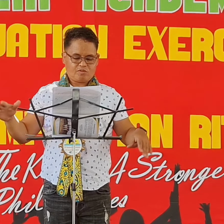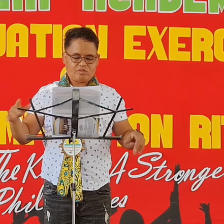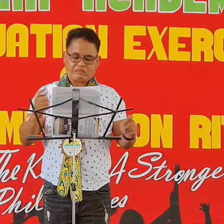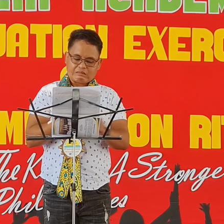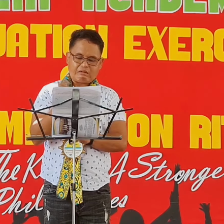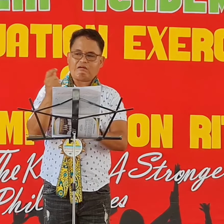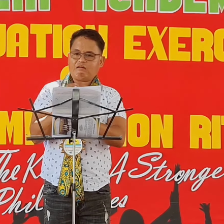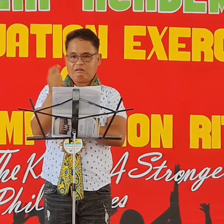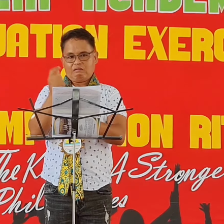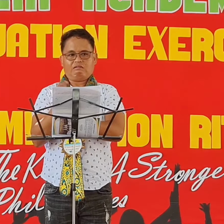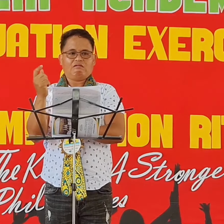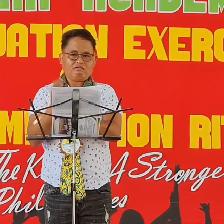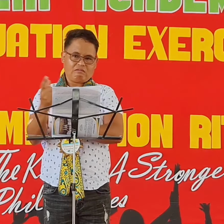Other children tease us.